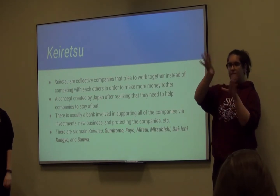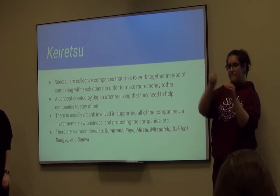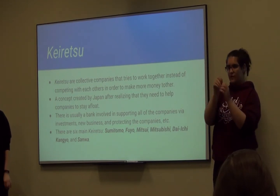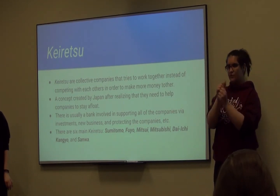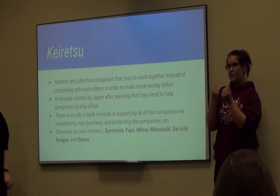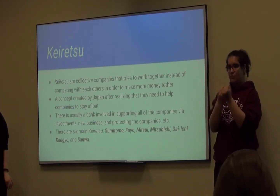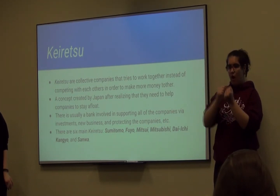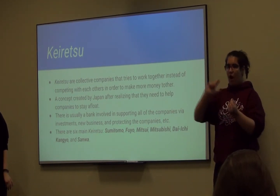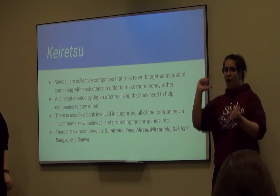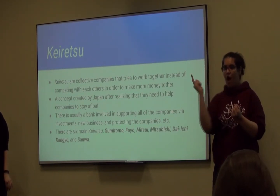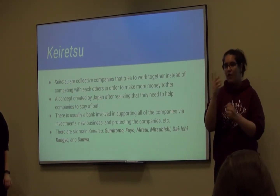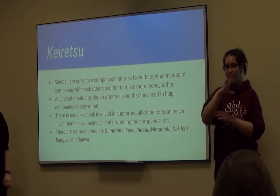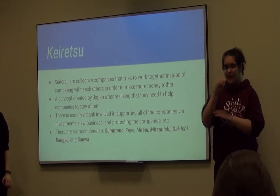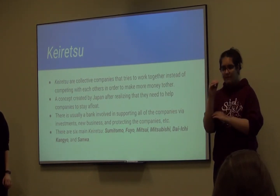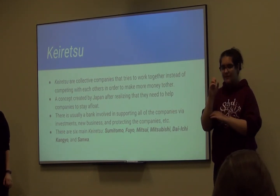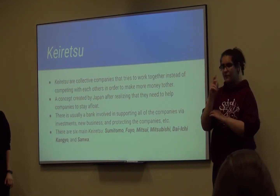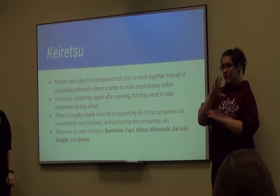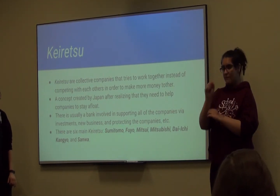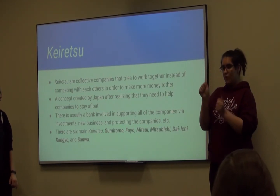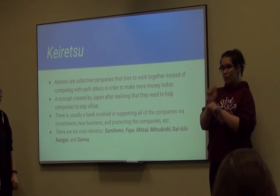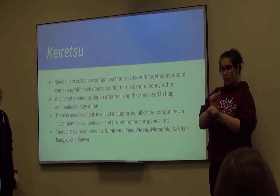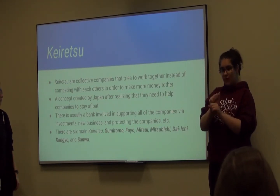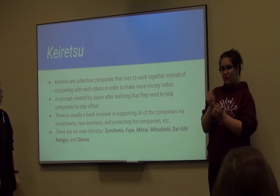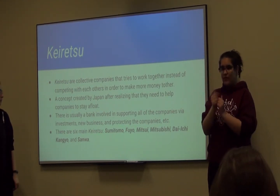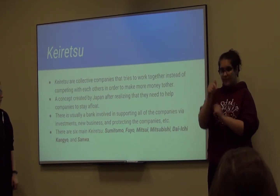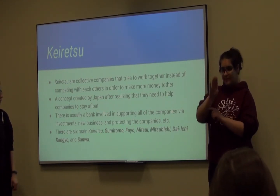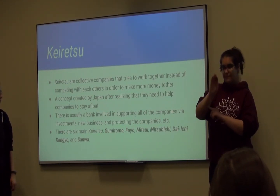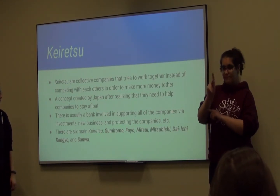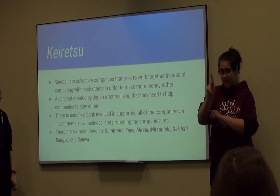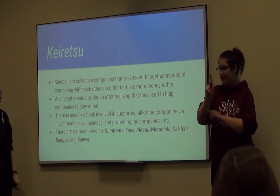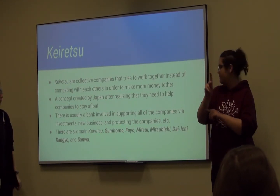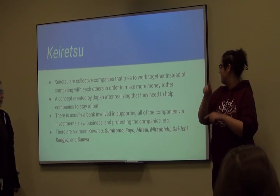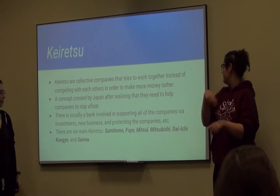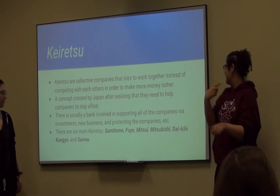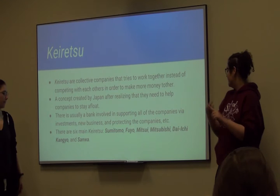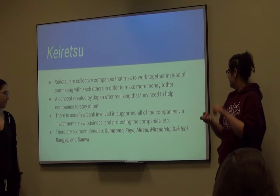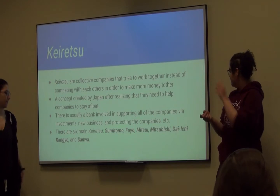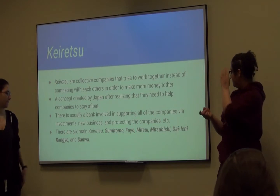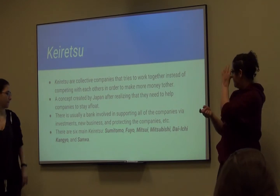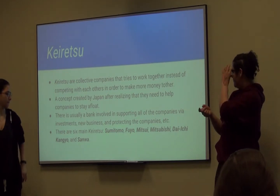The bank was involved in this, in supporting all of these companies.